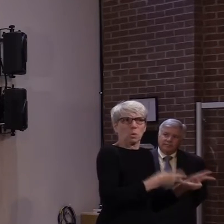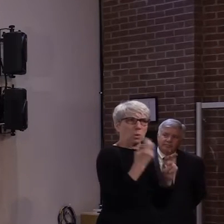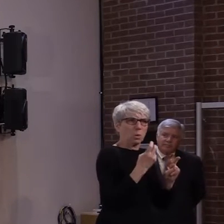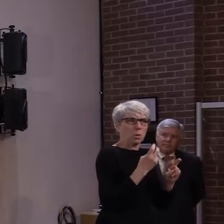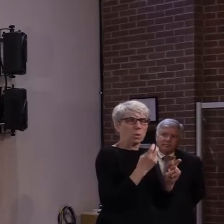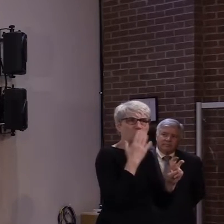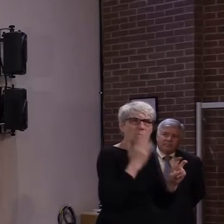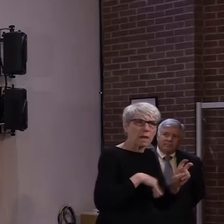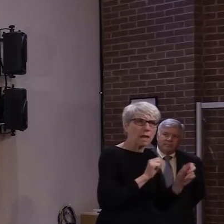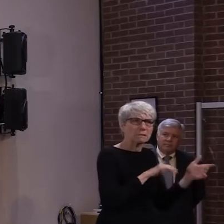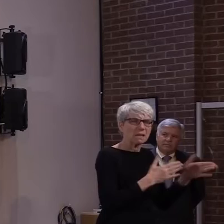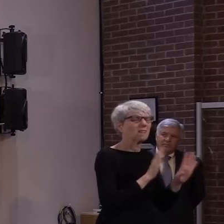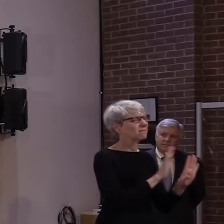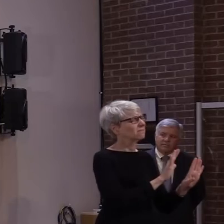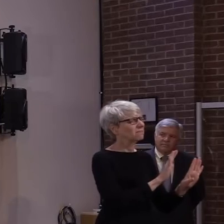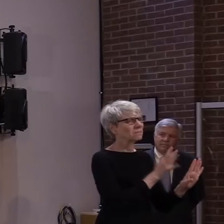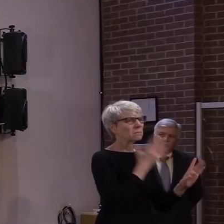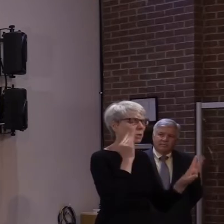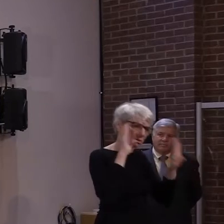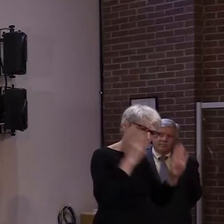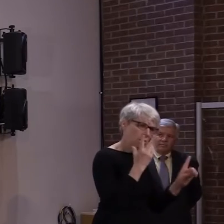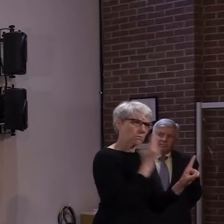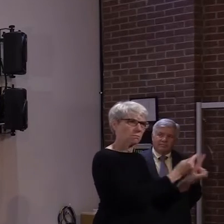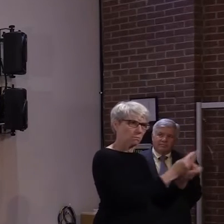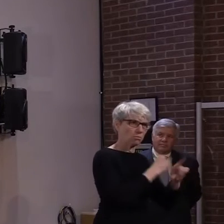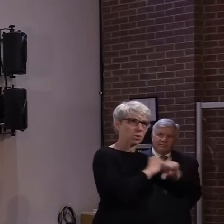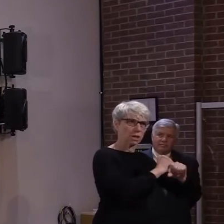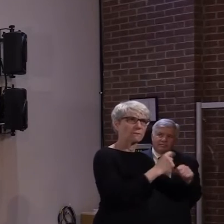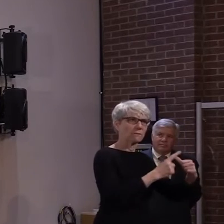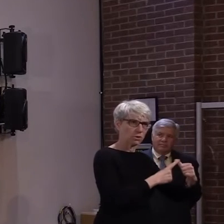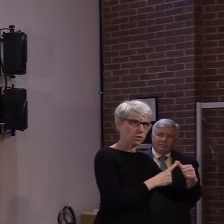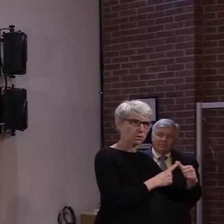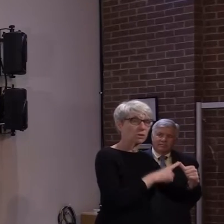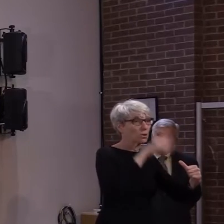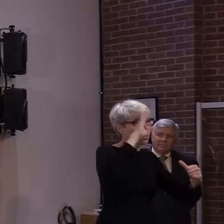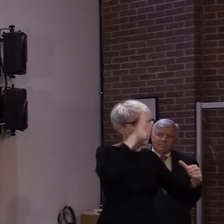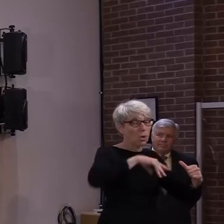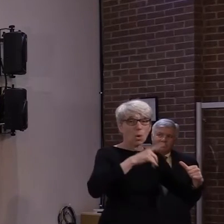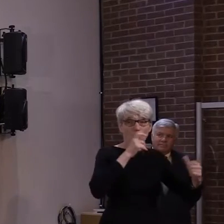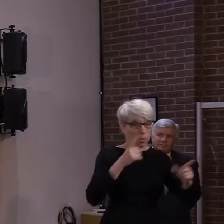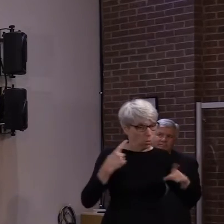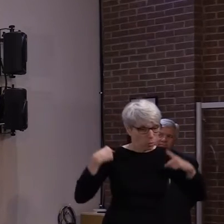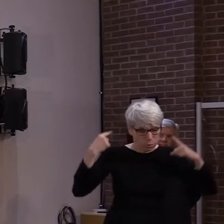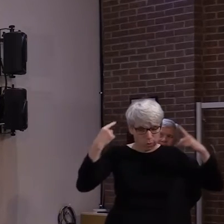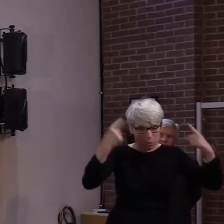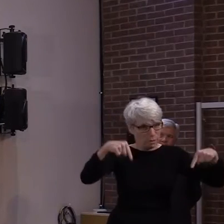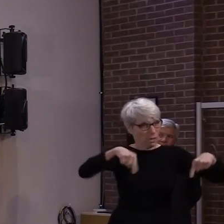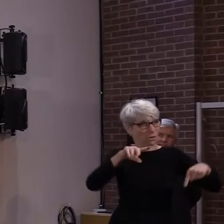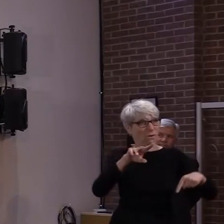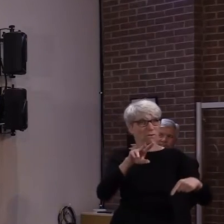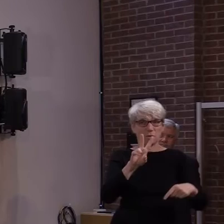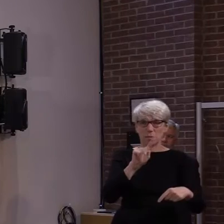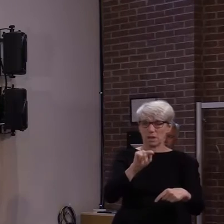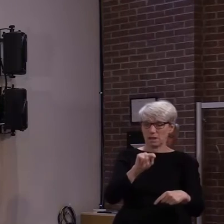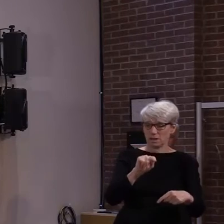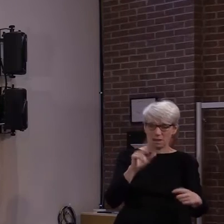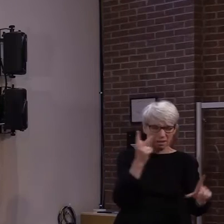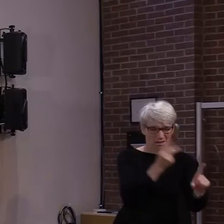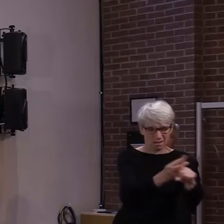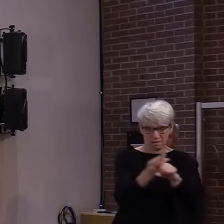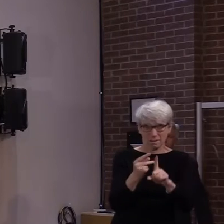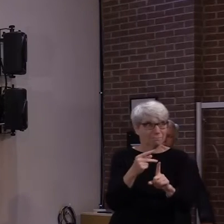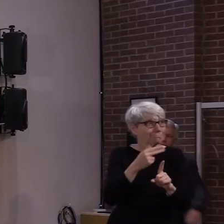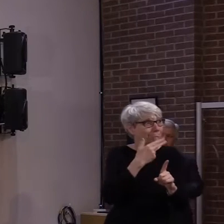we have great data that says that for everybody who's gotten vaccinated since we started, which is only 8 months